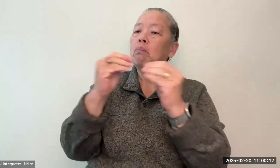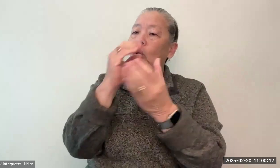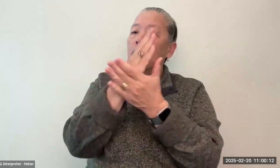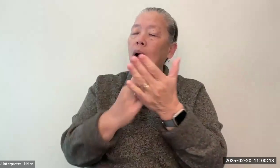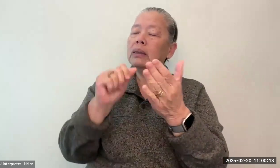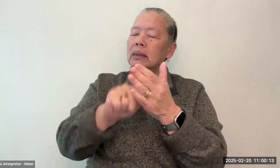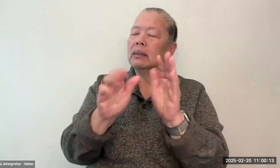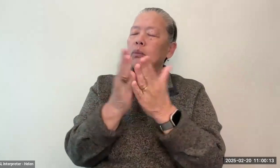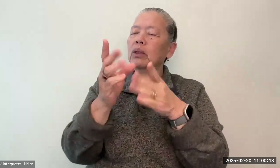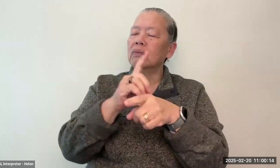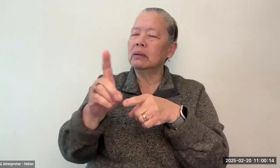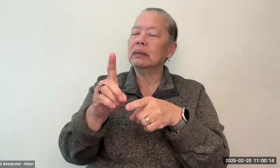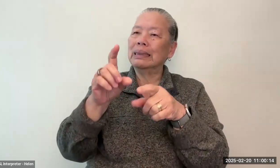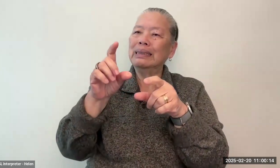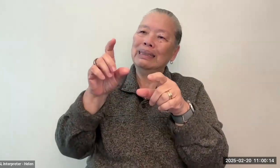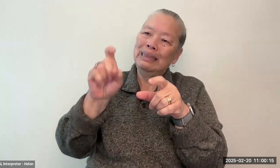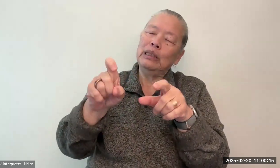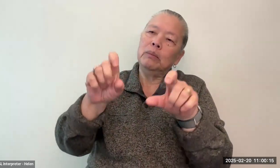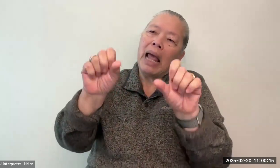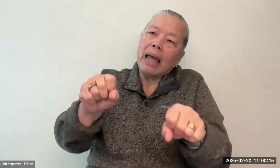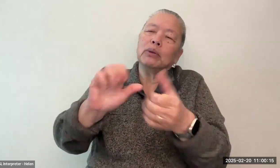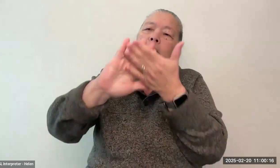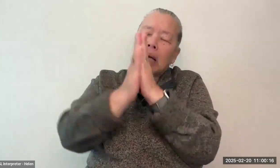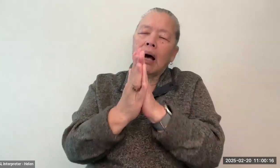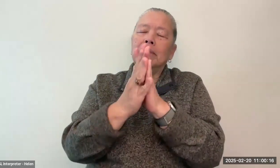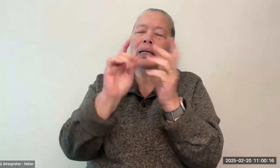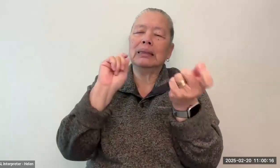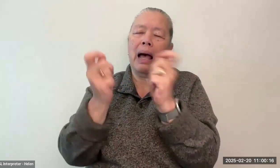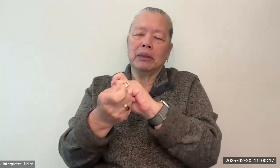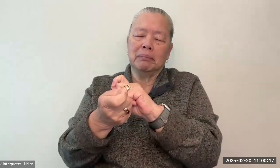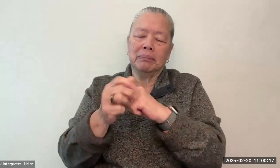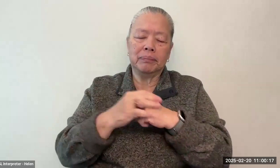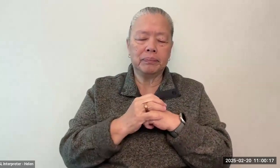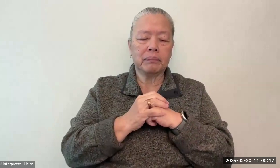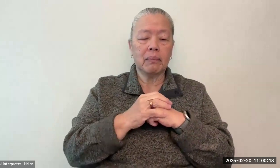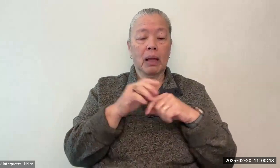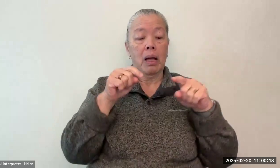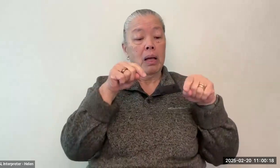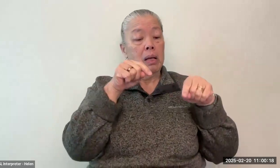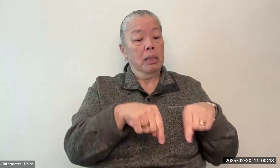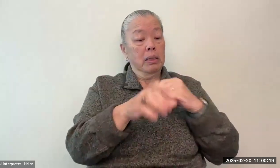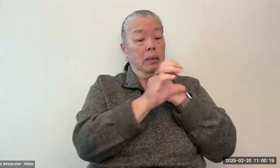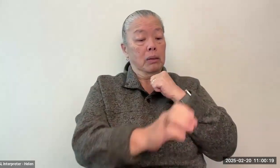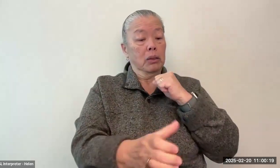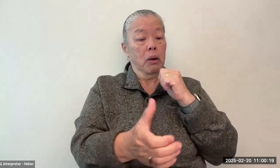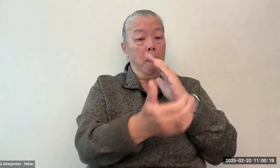was previously allowed. This package of constitutional amendments you are asked to